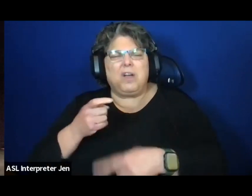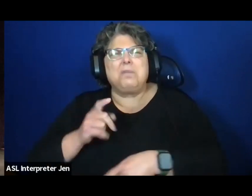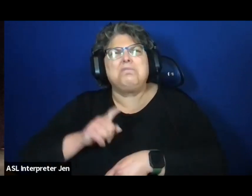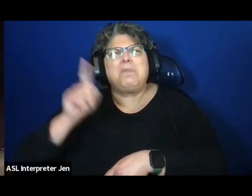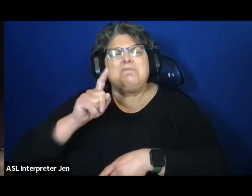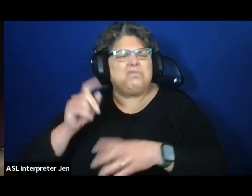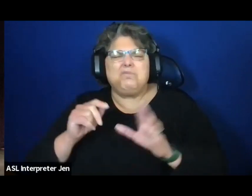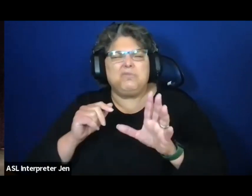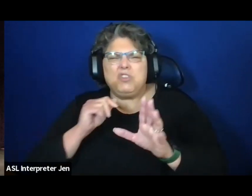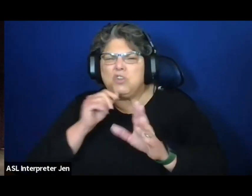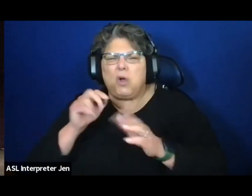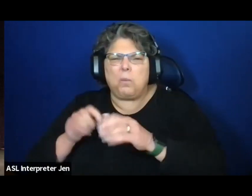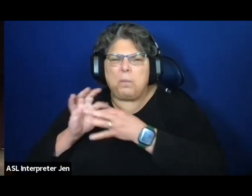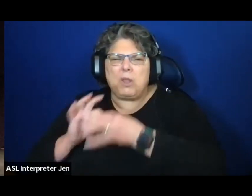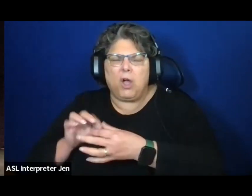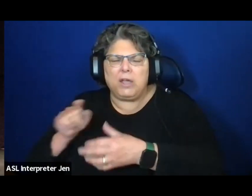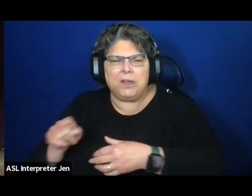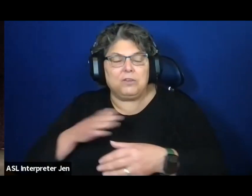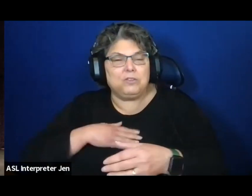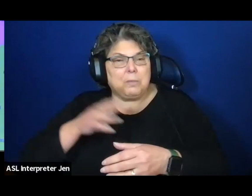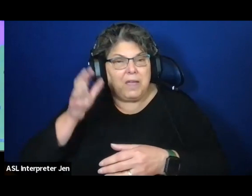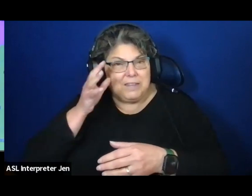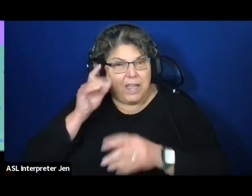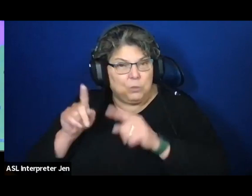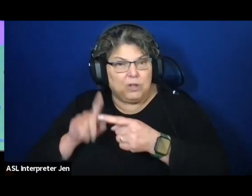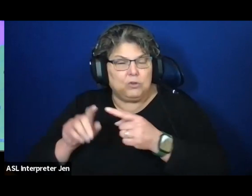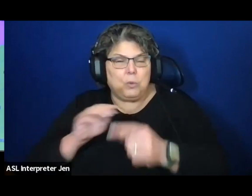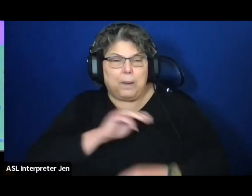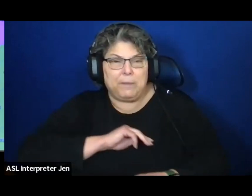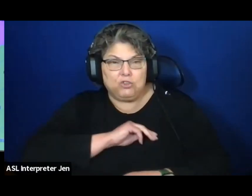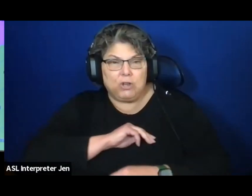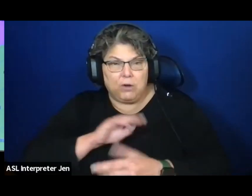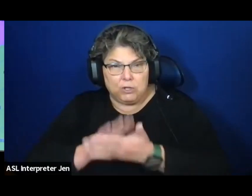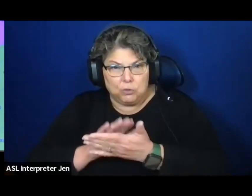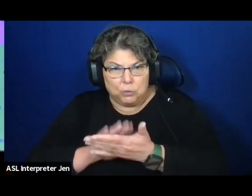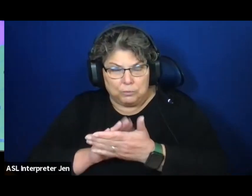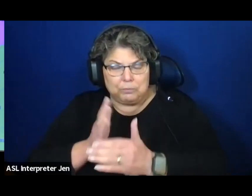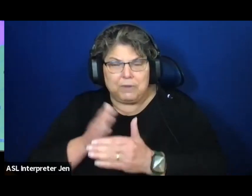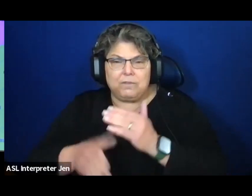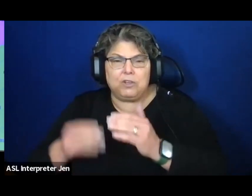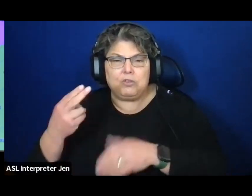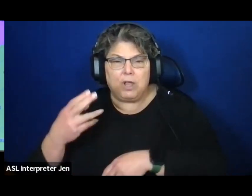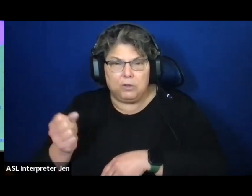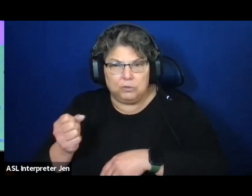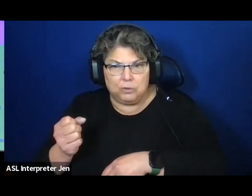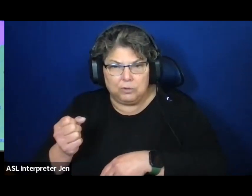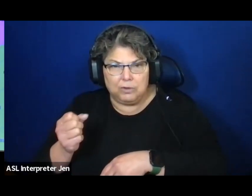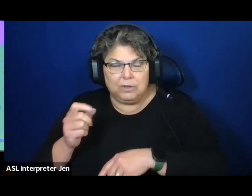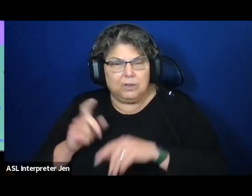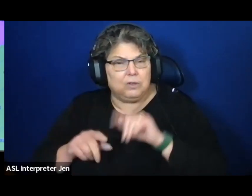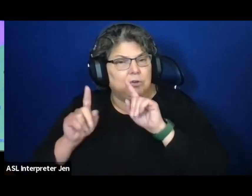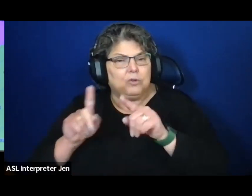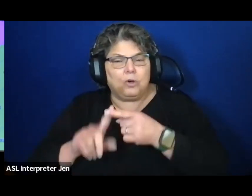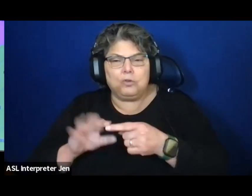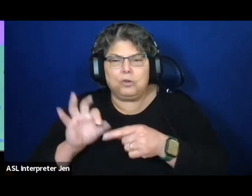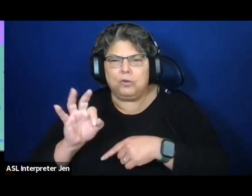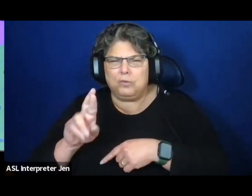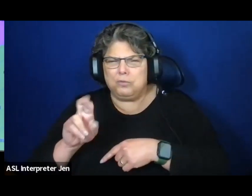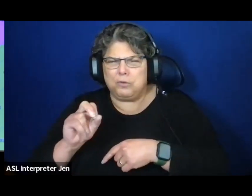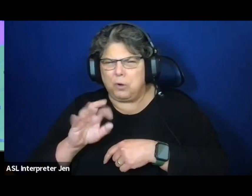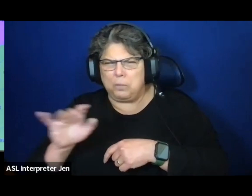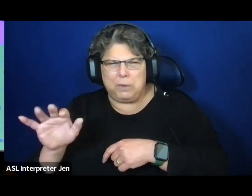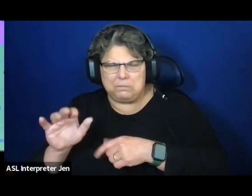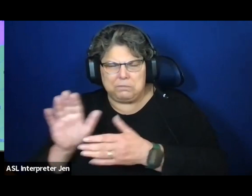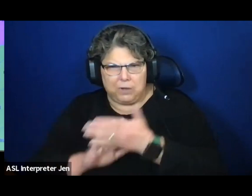my dad went to a missionary school, finished high school, and couldn't go to Frobe College. Frobe College is